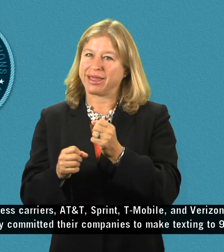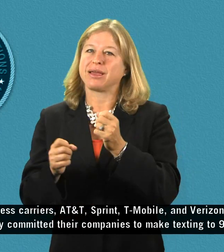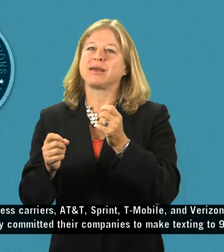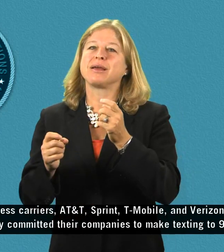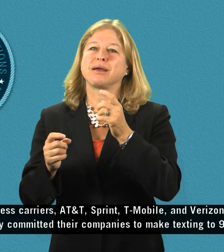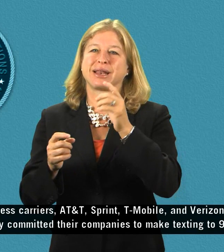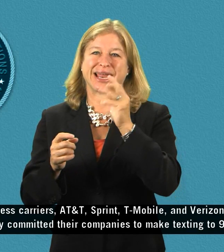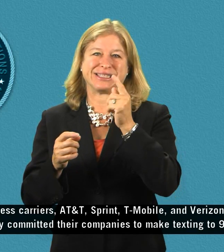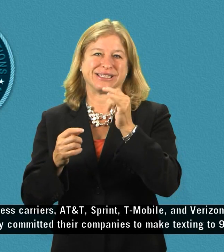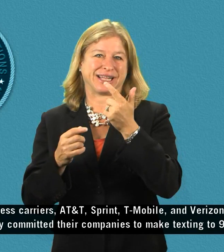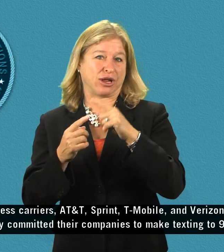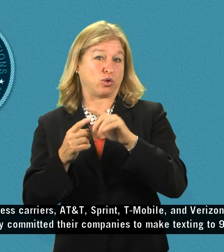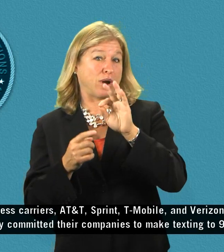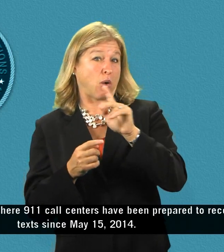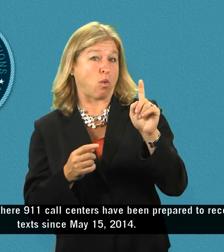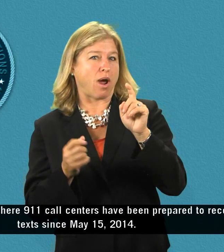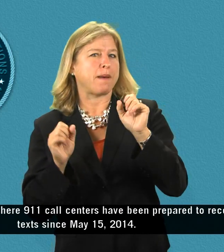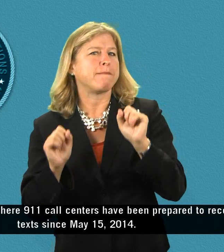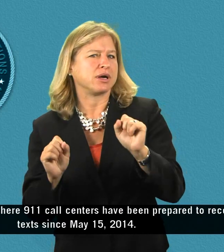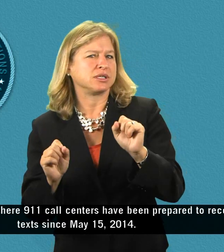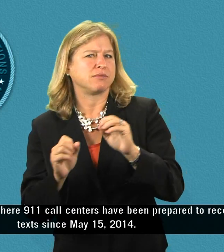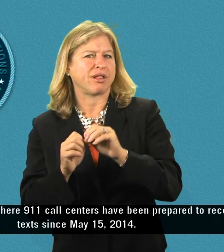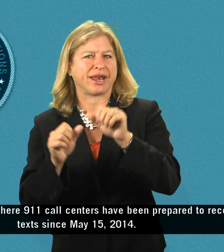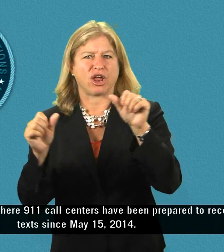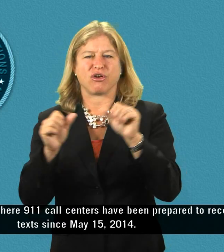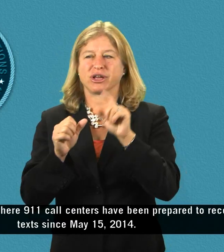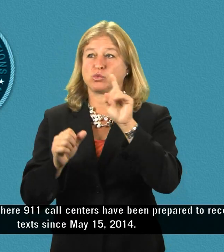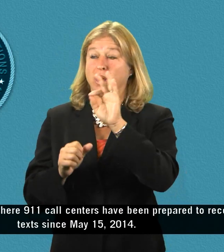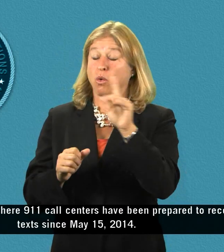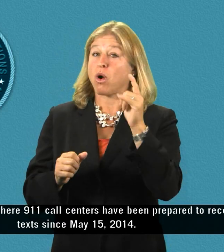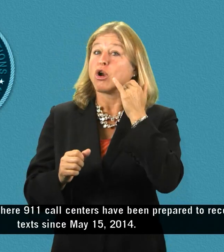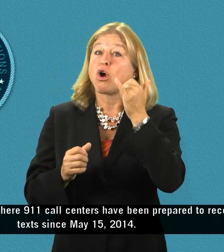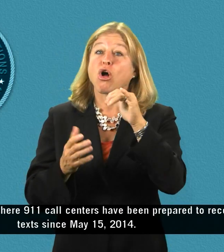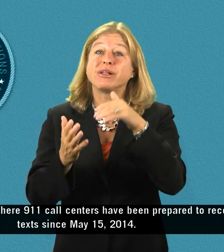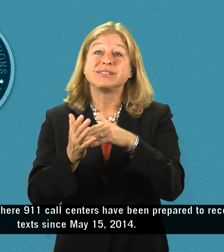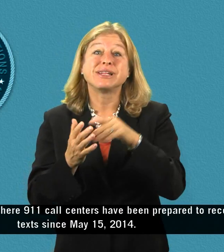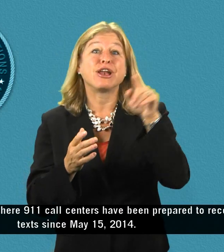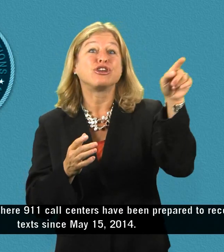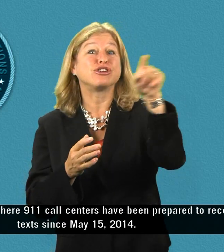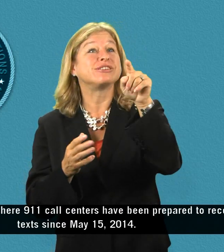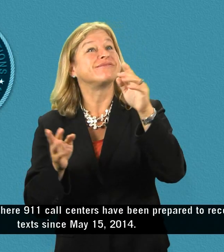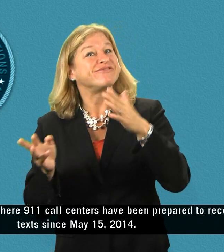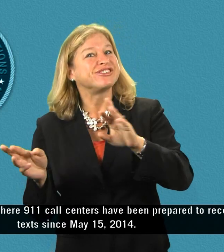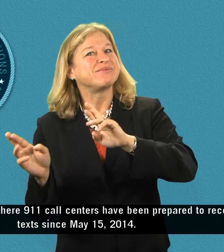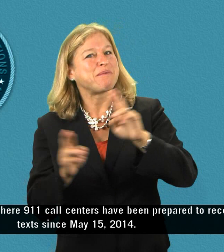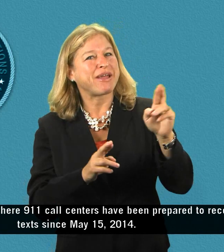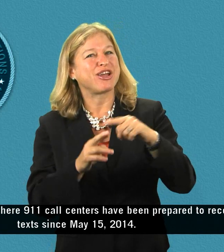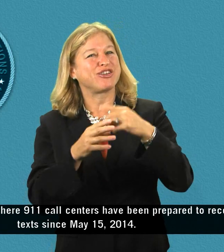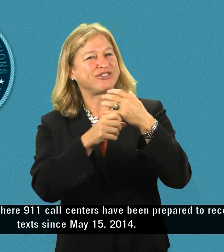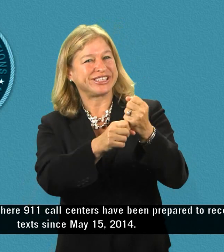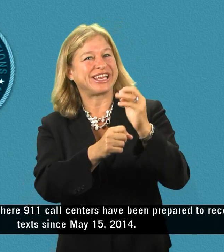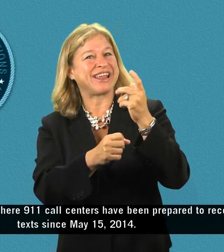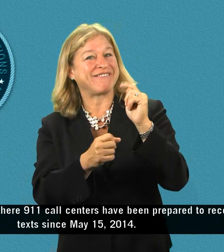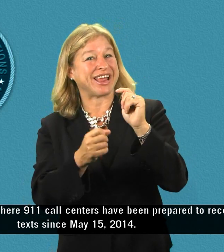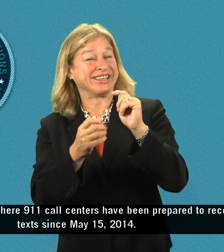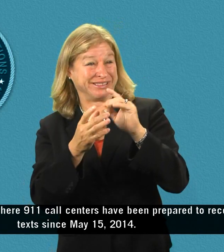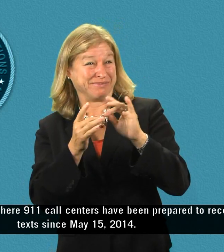to make texting to 911 possible in areas where 911 call centers have been prepared to receive texts